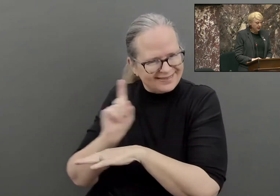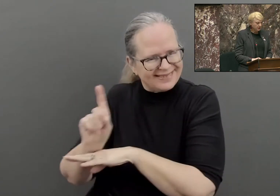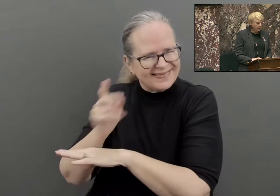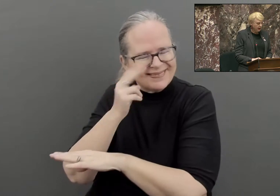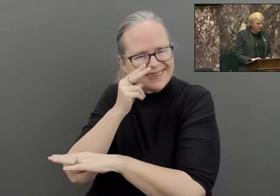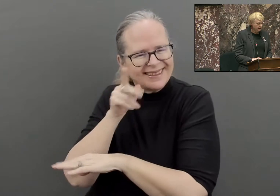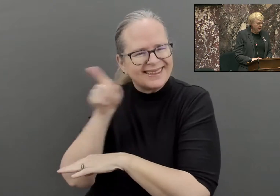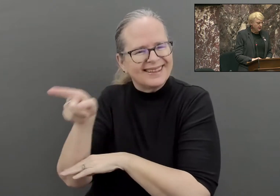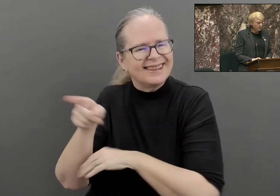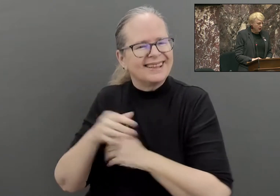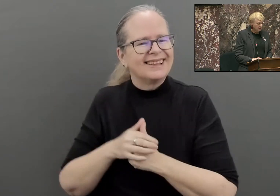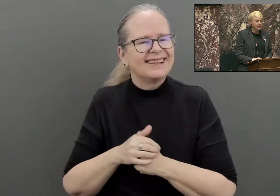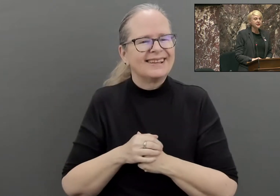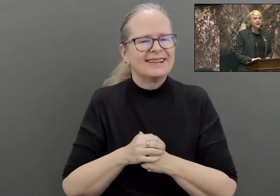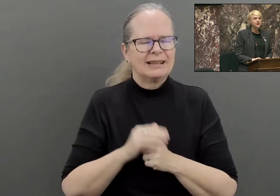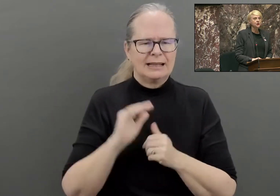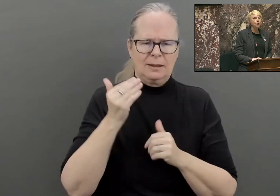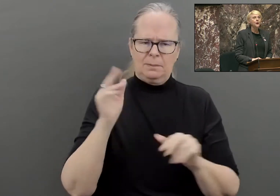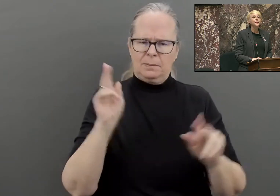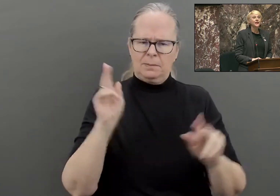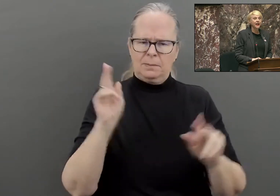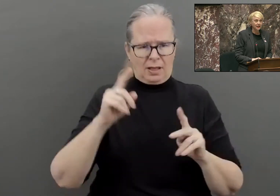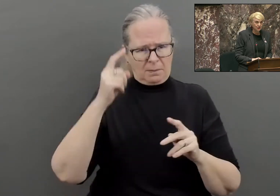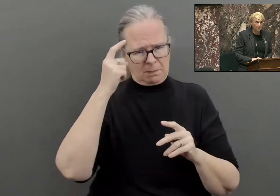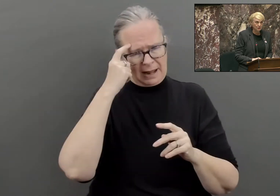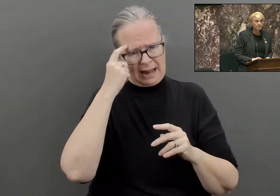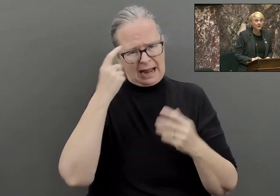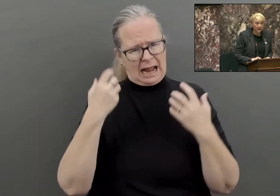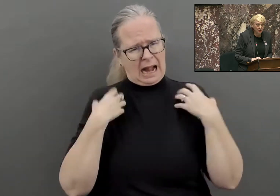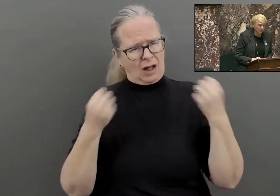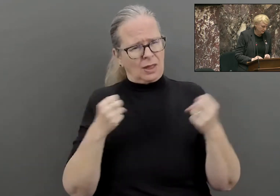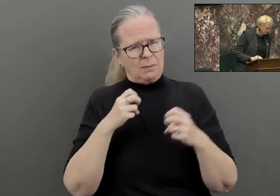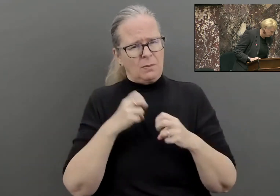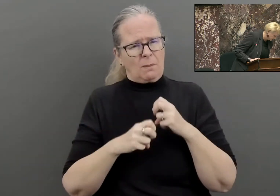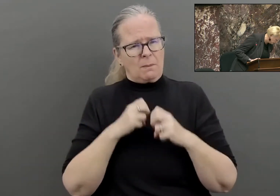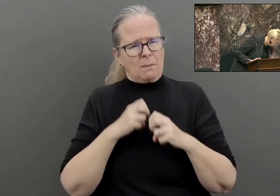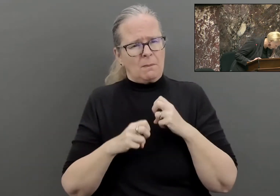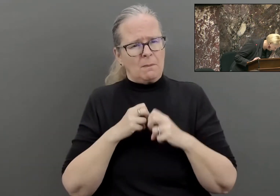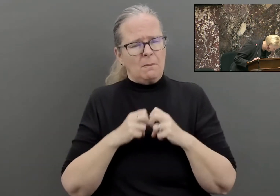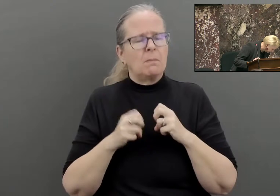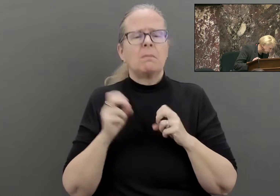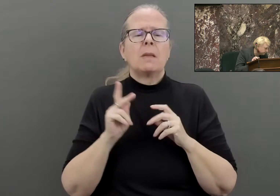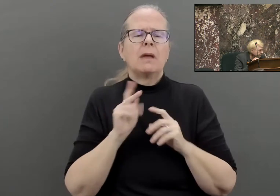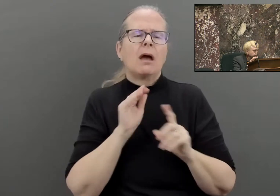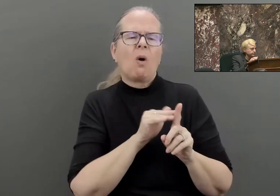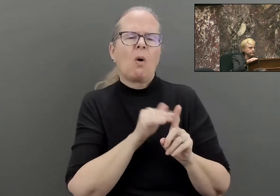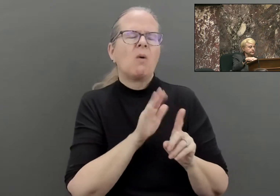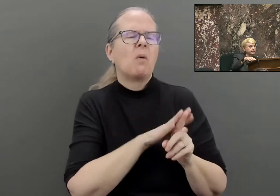Up for Mental Health, the public sees what they can do. Thank you.